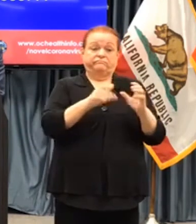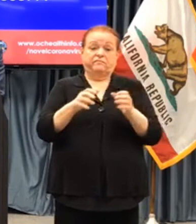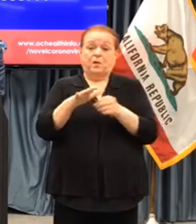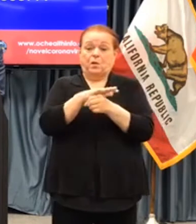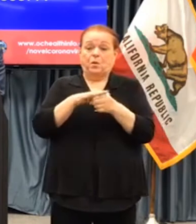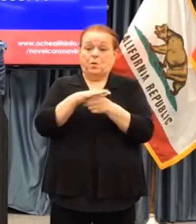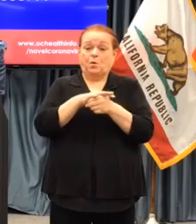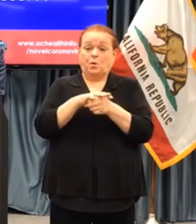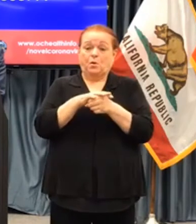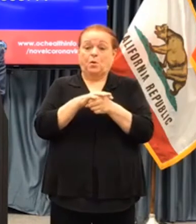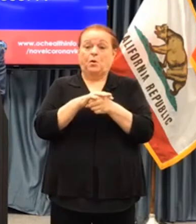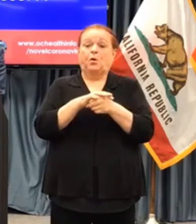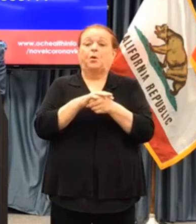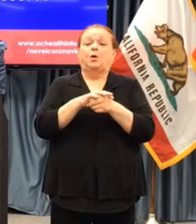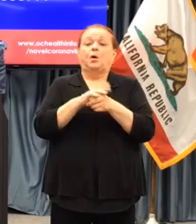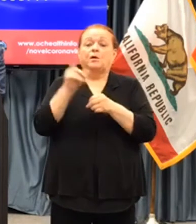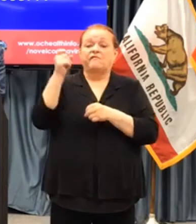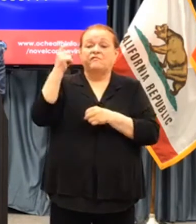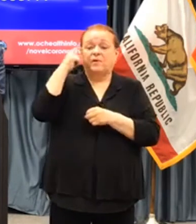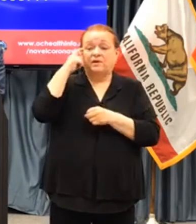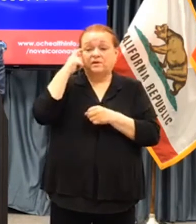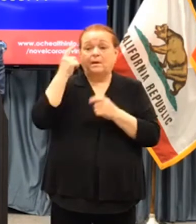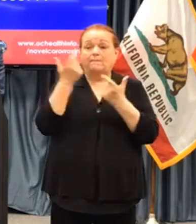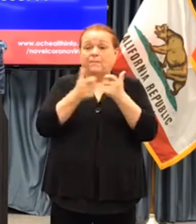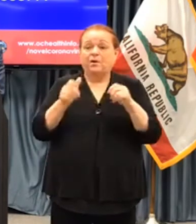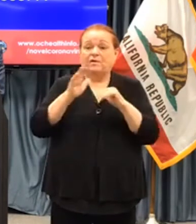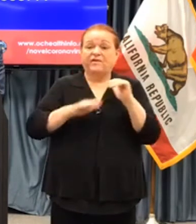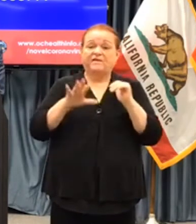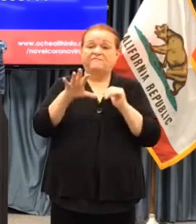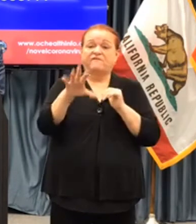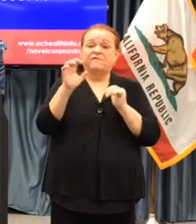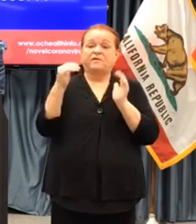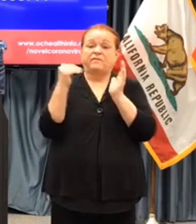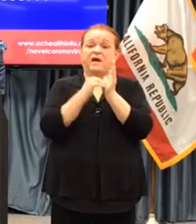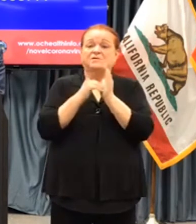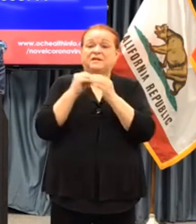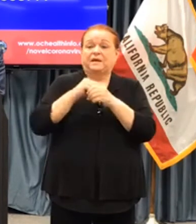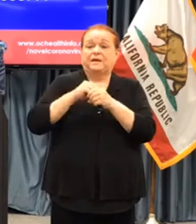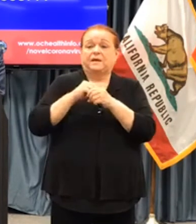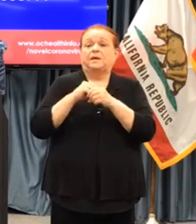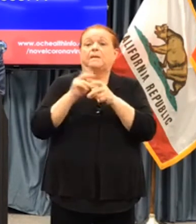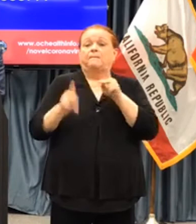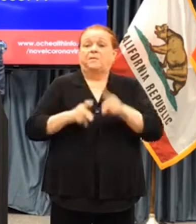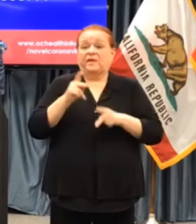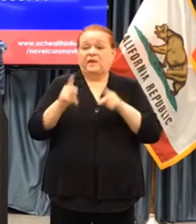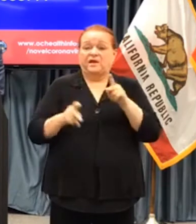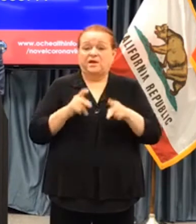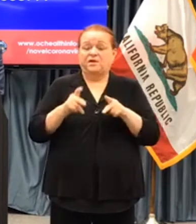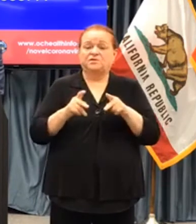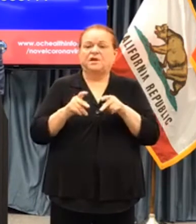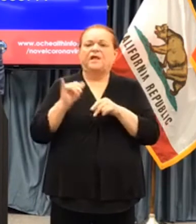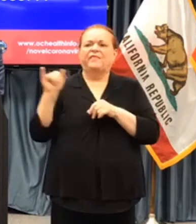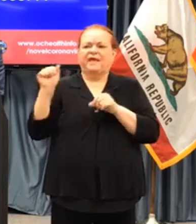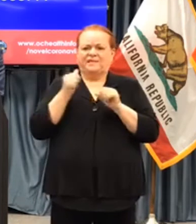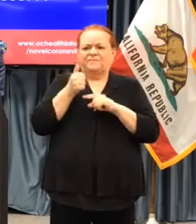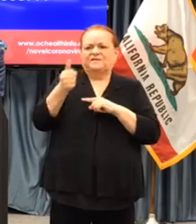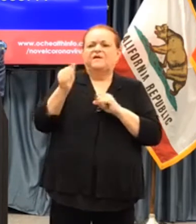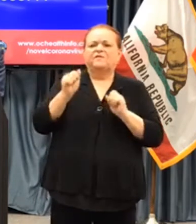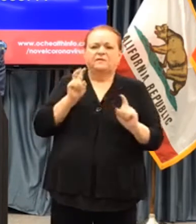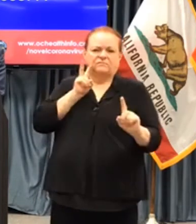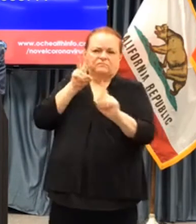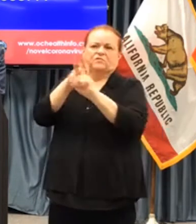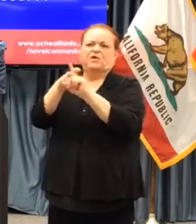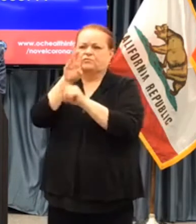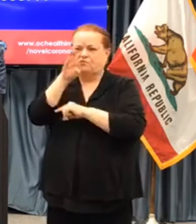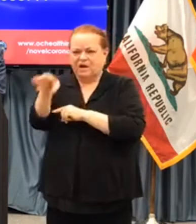than 500,000 in population, those units of government may apply directly to the Department of Treasury for their own